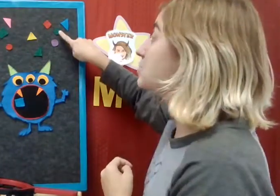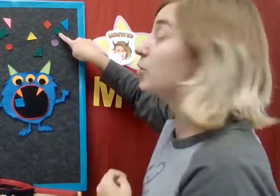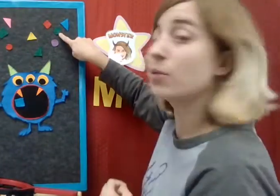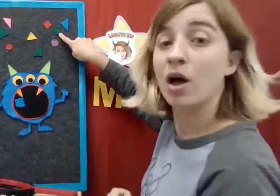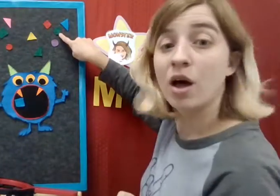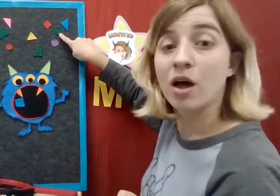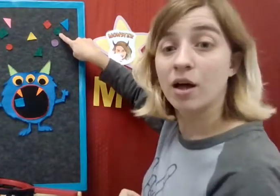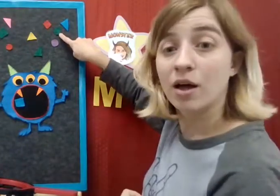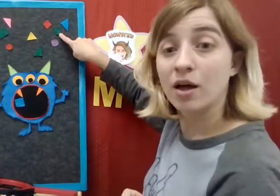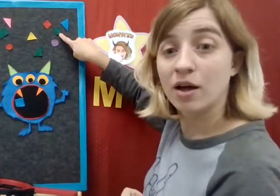blue?